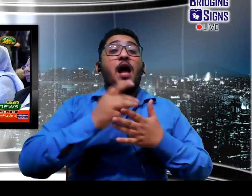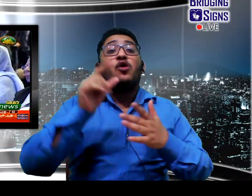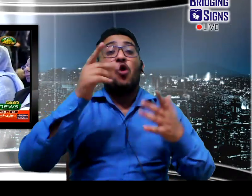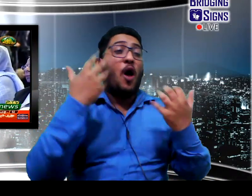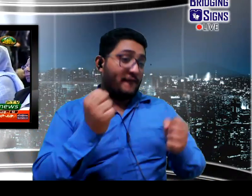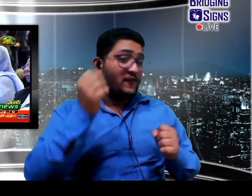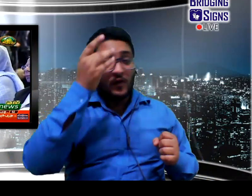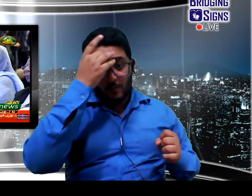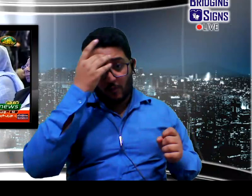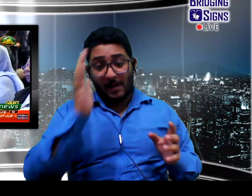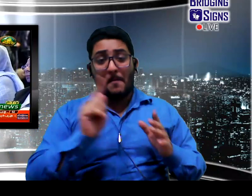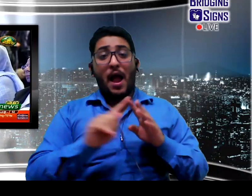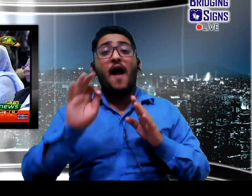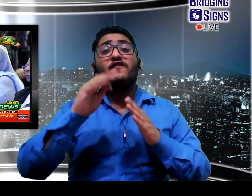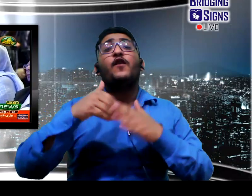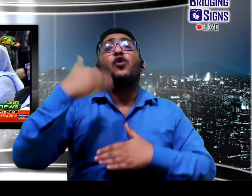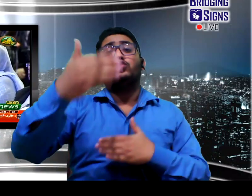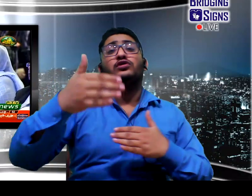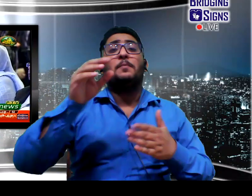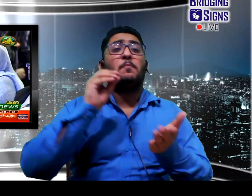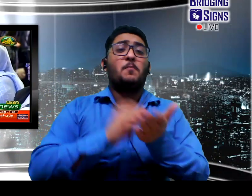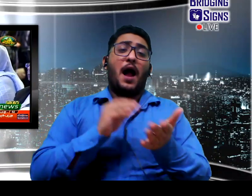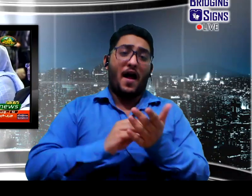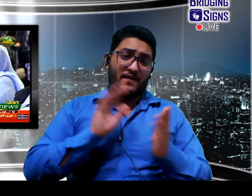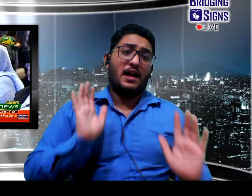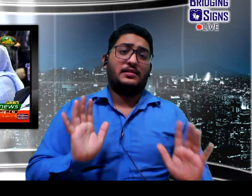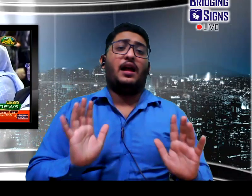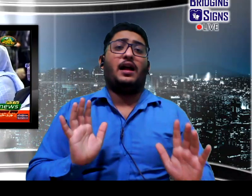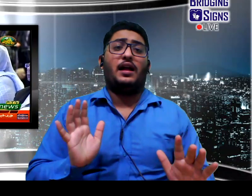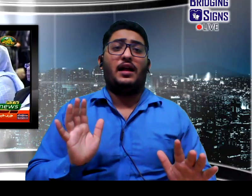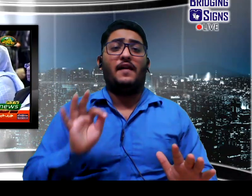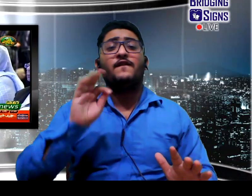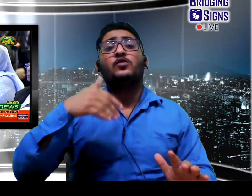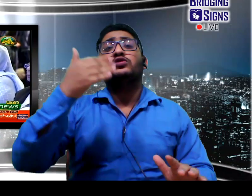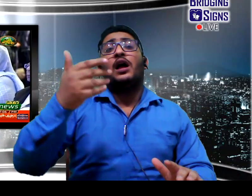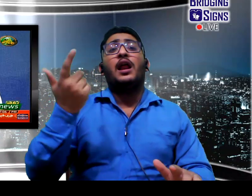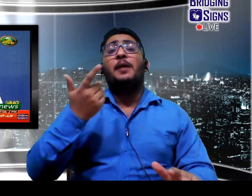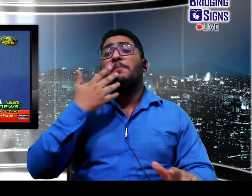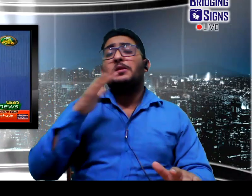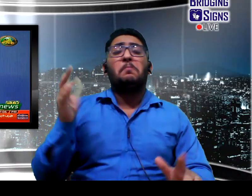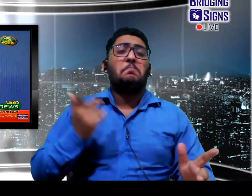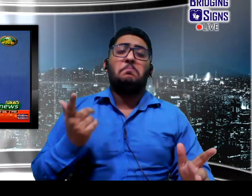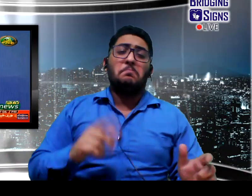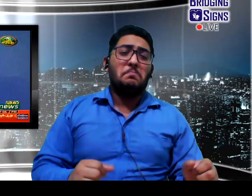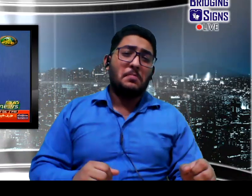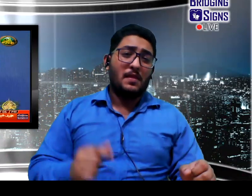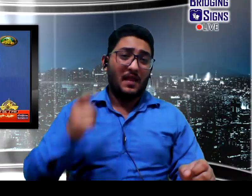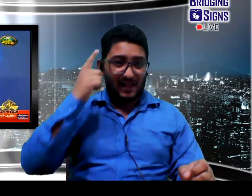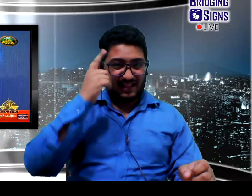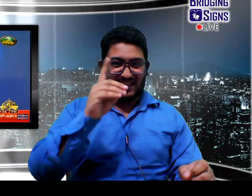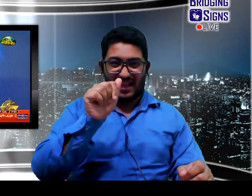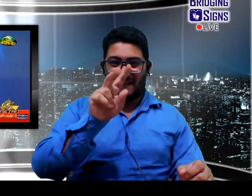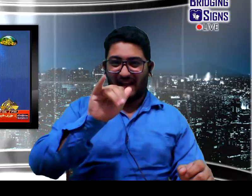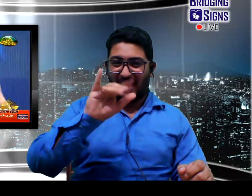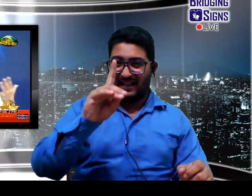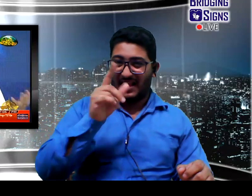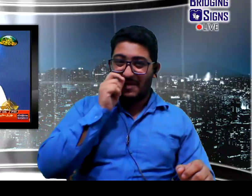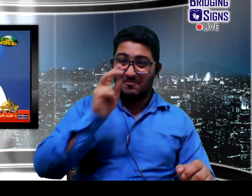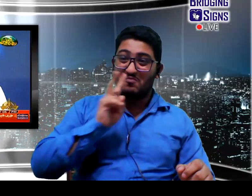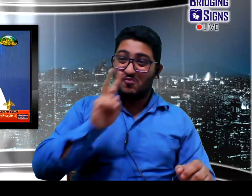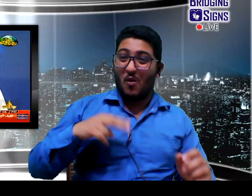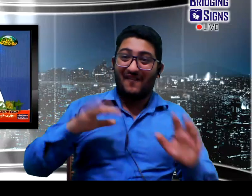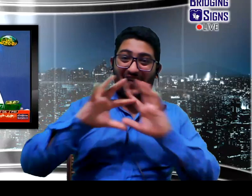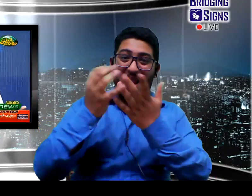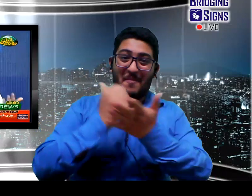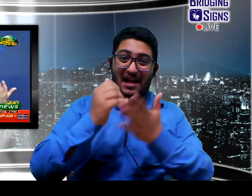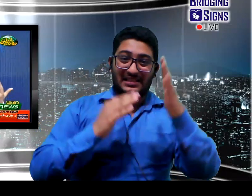But the future is if we create wealth. If we create wealth, which is, David, what you were talking about, once you create